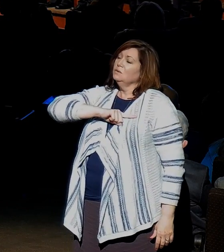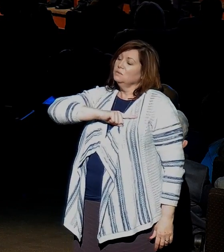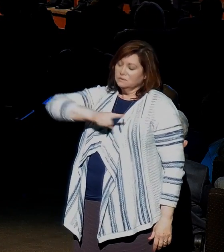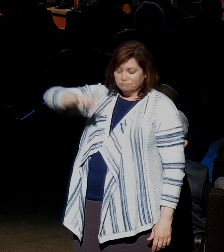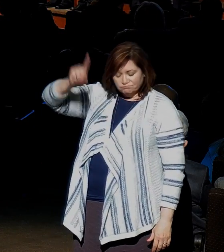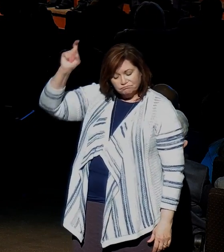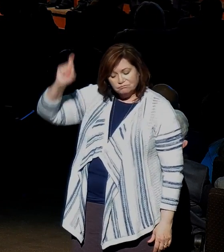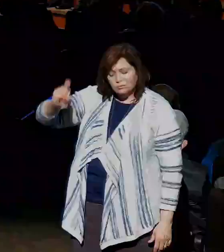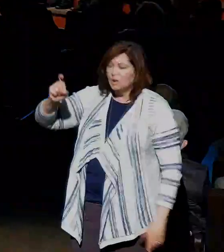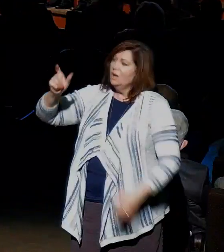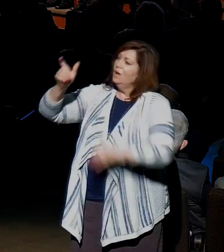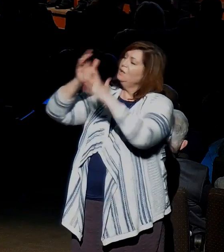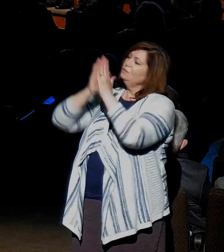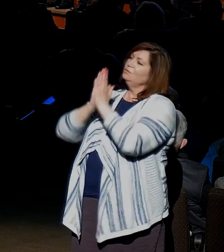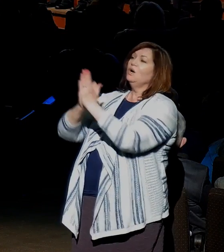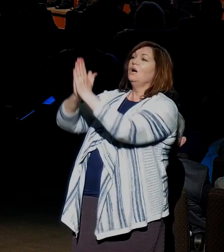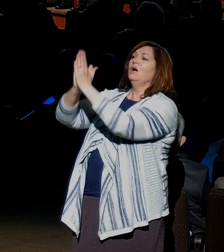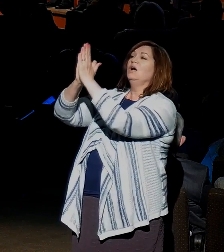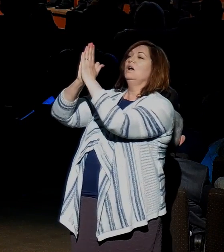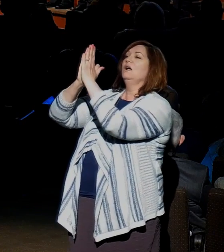will